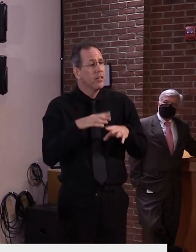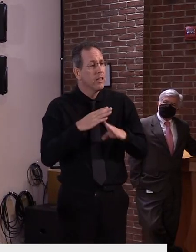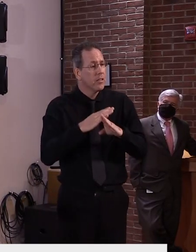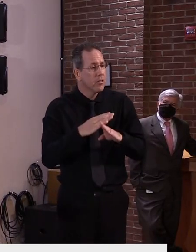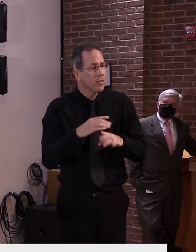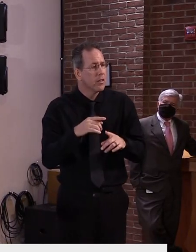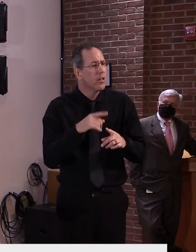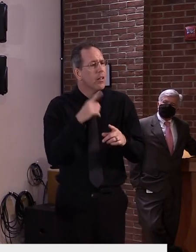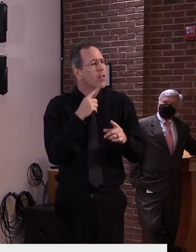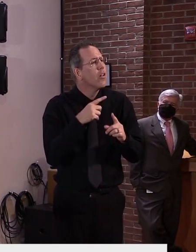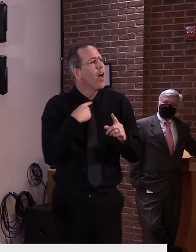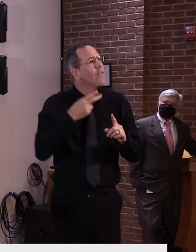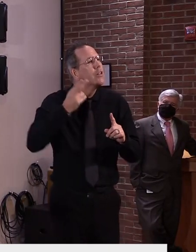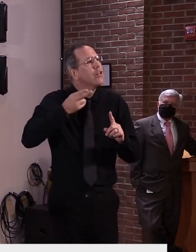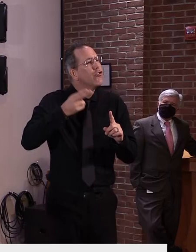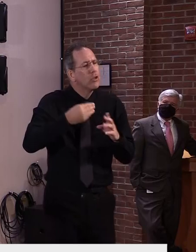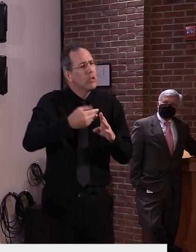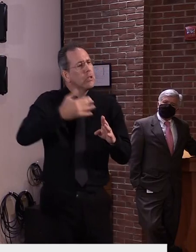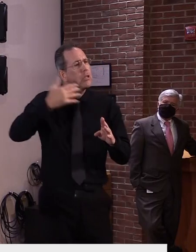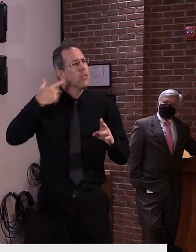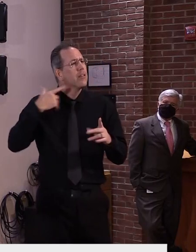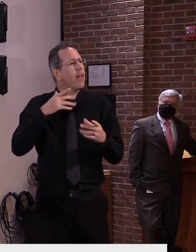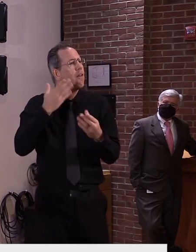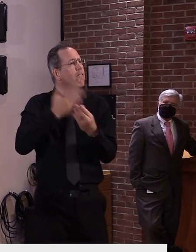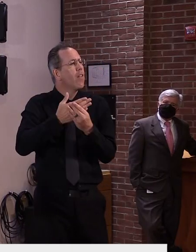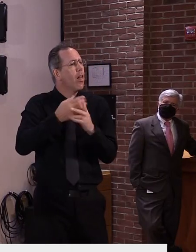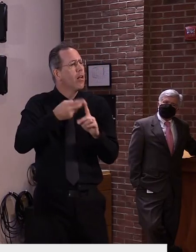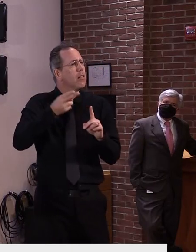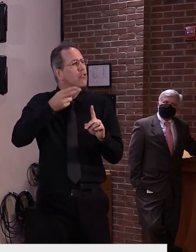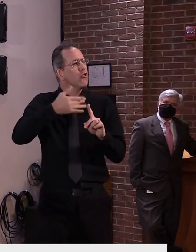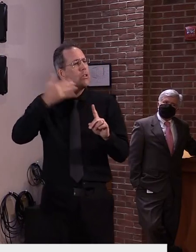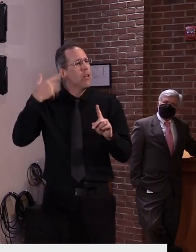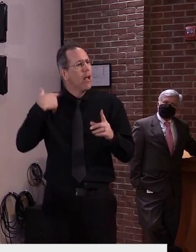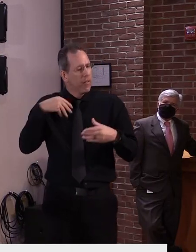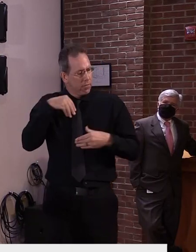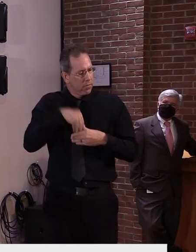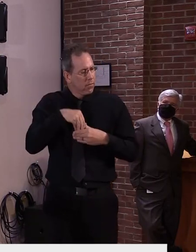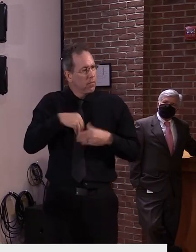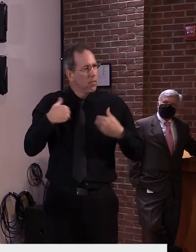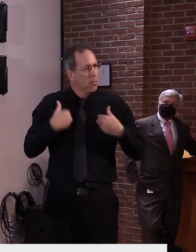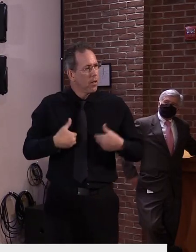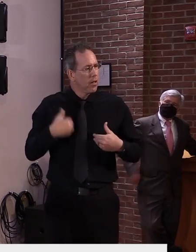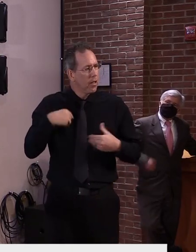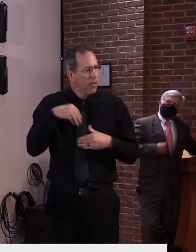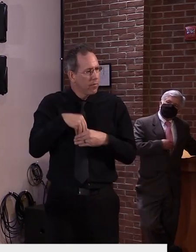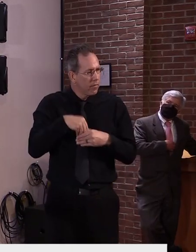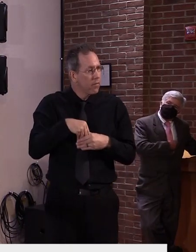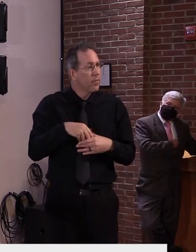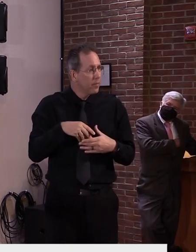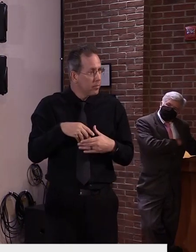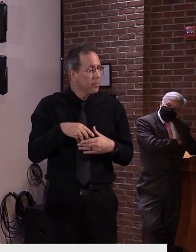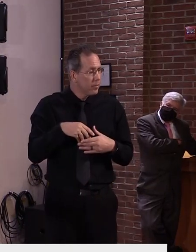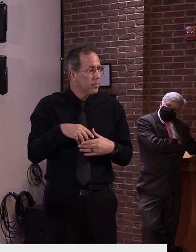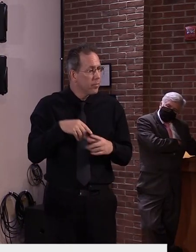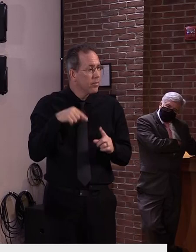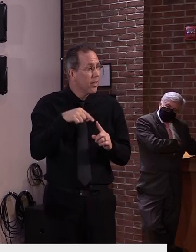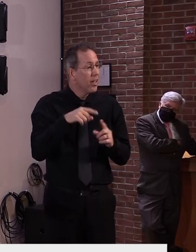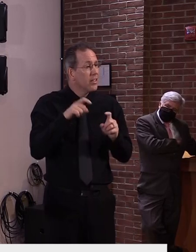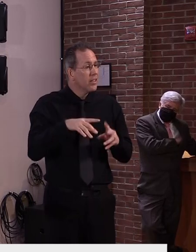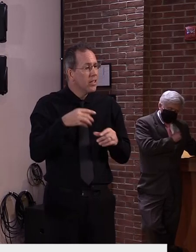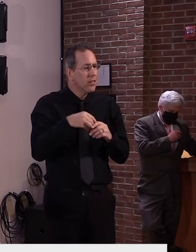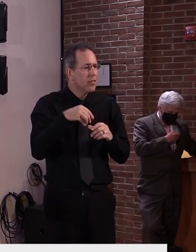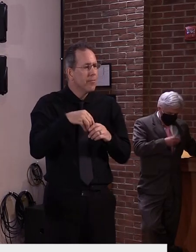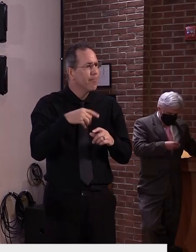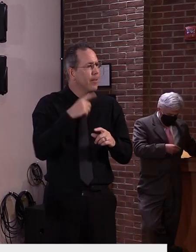previously. That continues to not show great promise in terms of advising